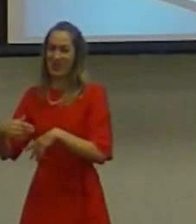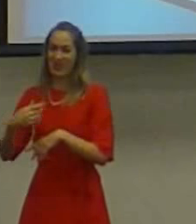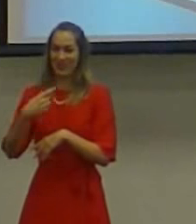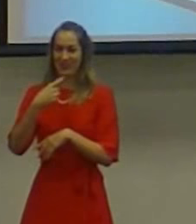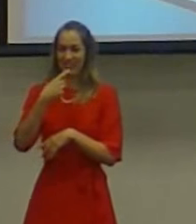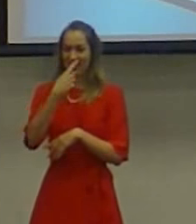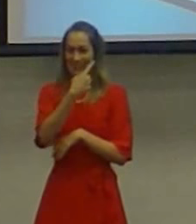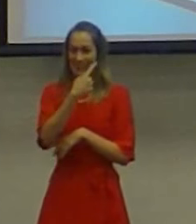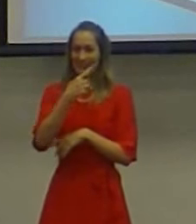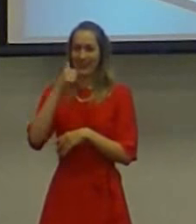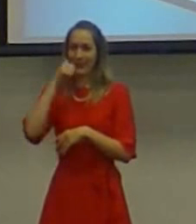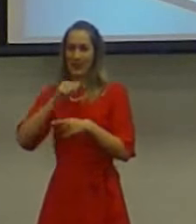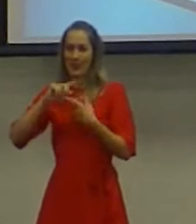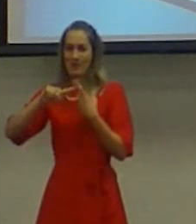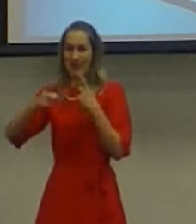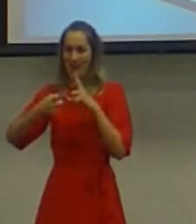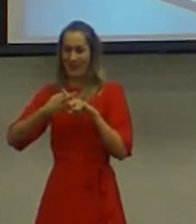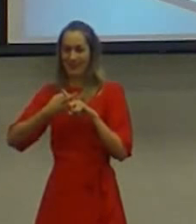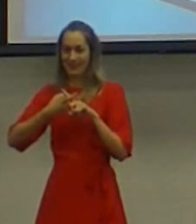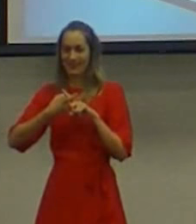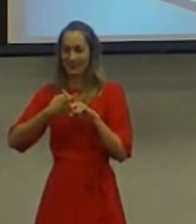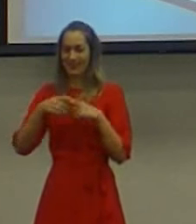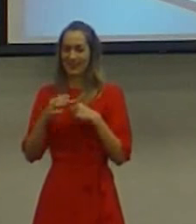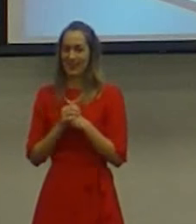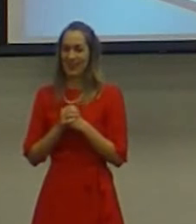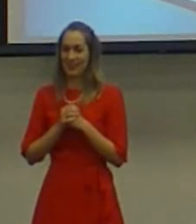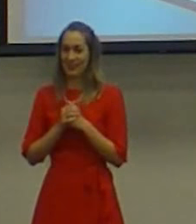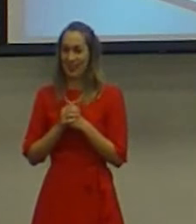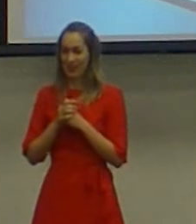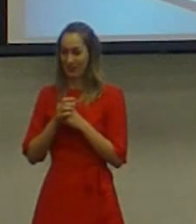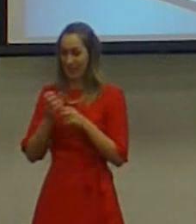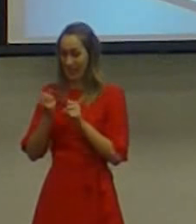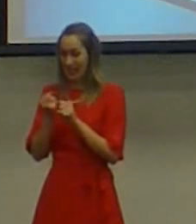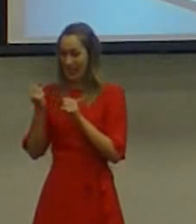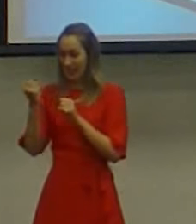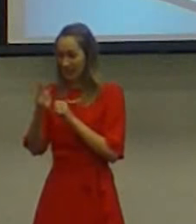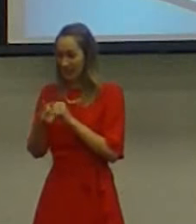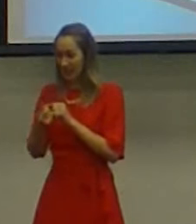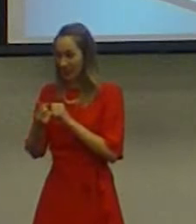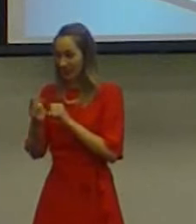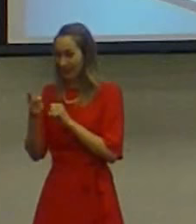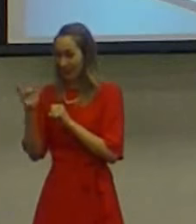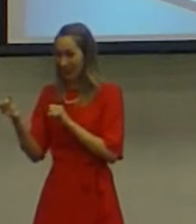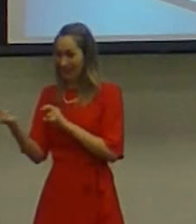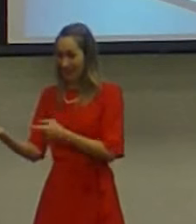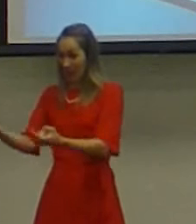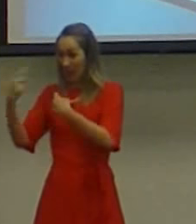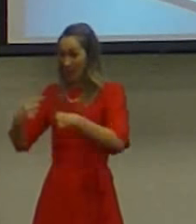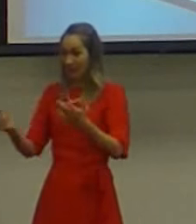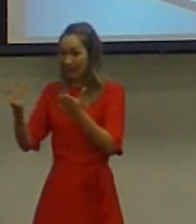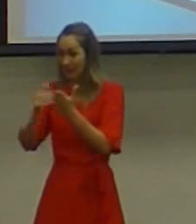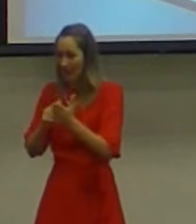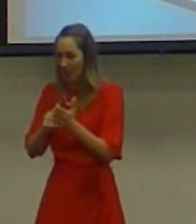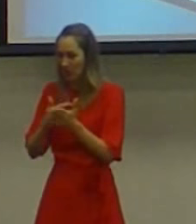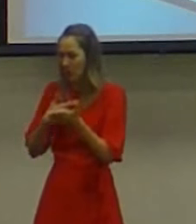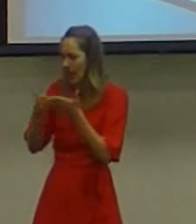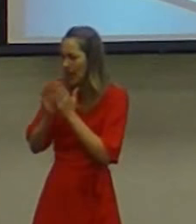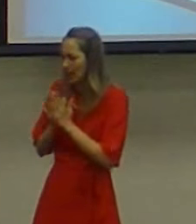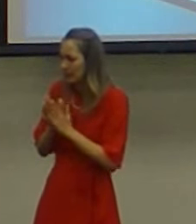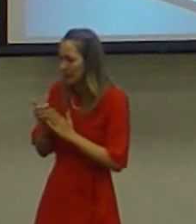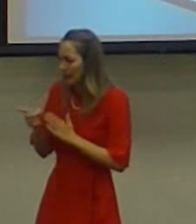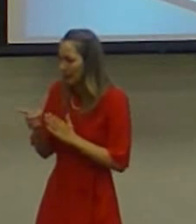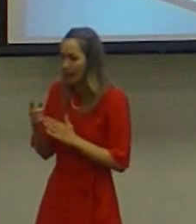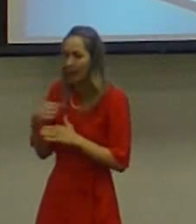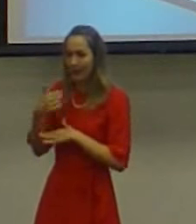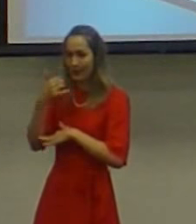Deja Miller, his girlfriend. Well, the story doesn't end there. He comes back next year. His youth minister's not there anymore. And I asked Troy to step up again. I